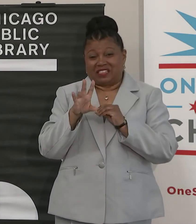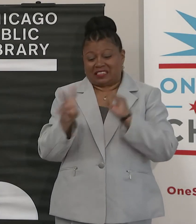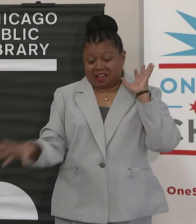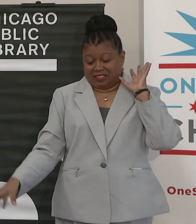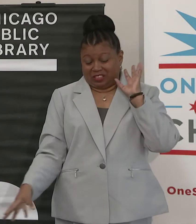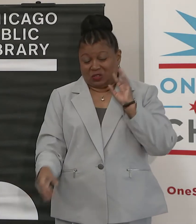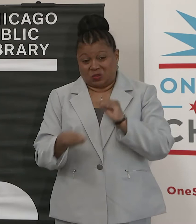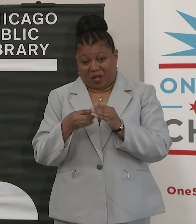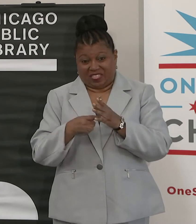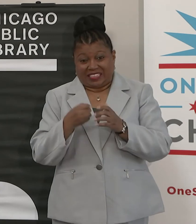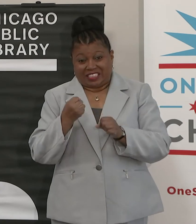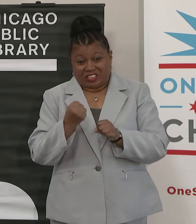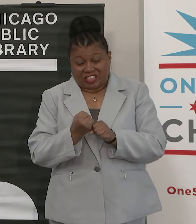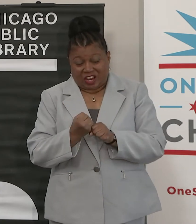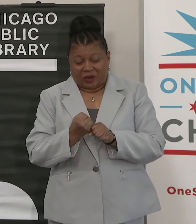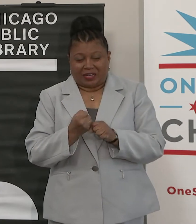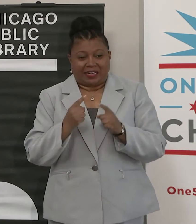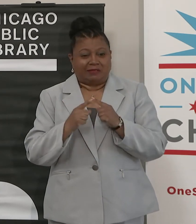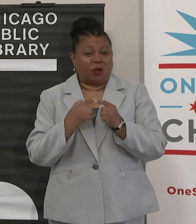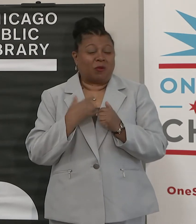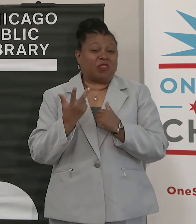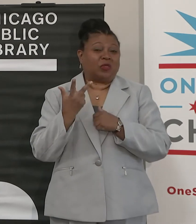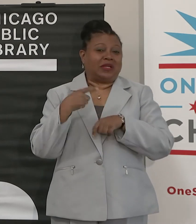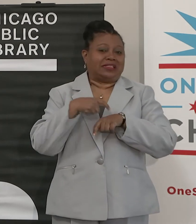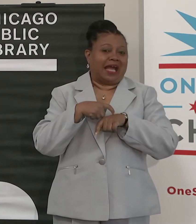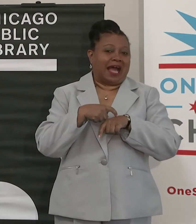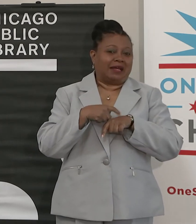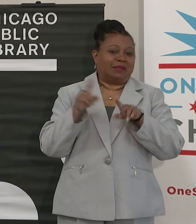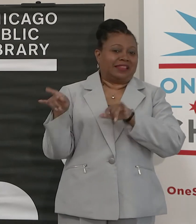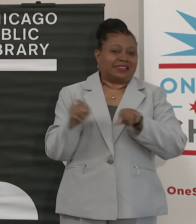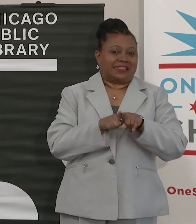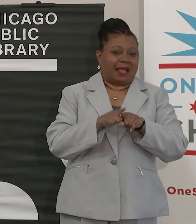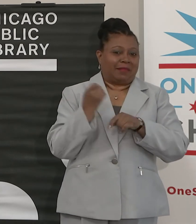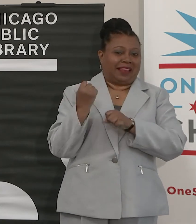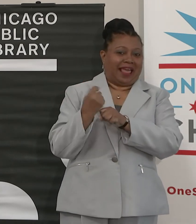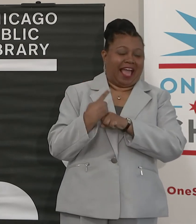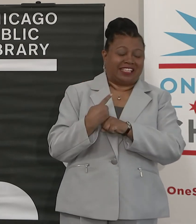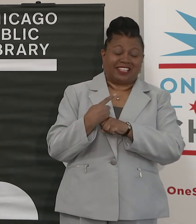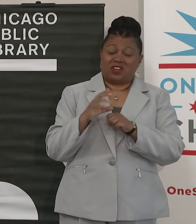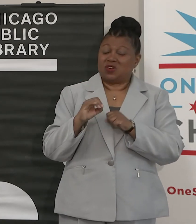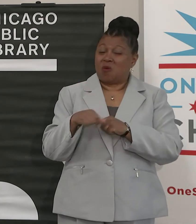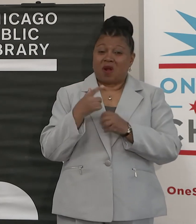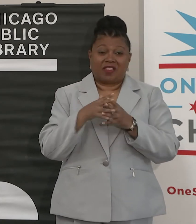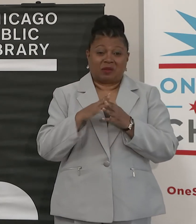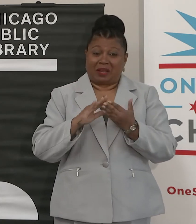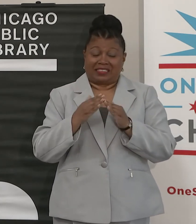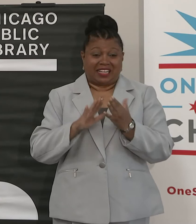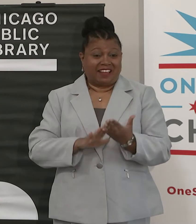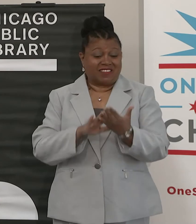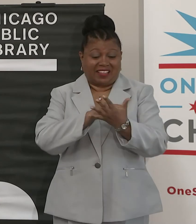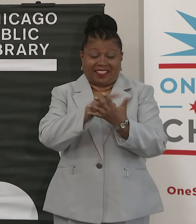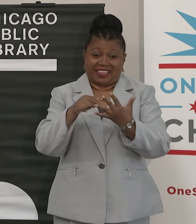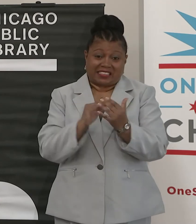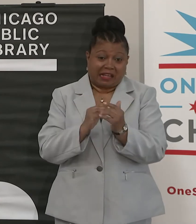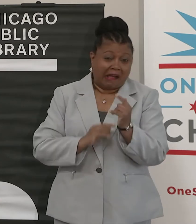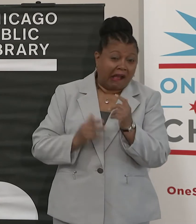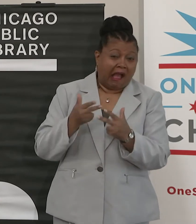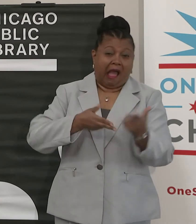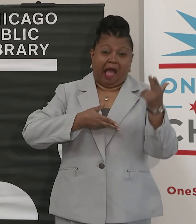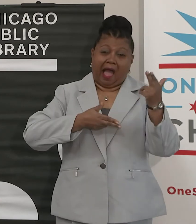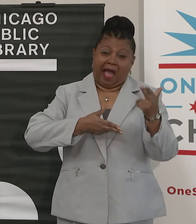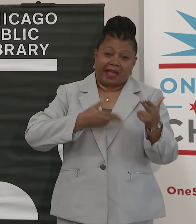shootings so far this year, nearly 3 times the same as last year. No other American city faces this level of